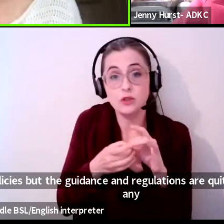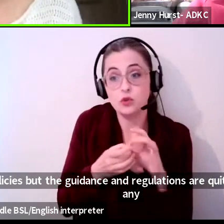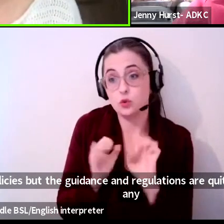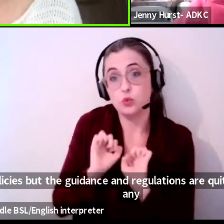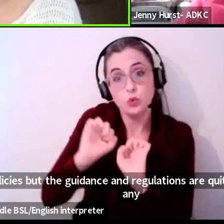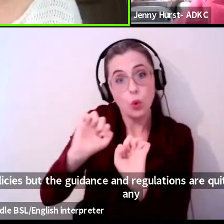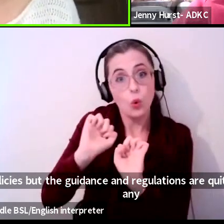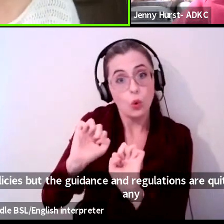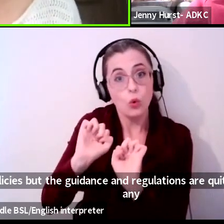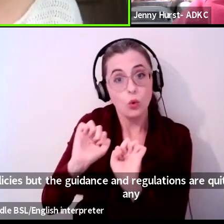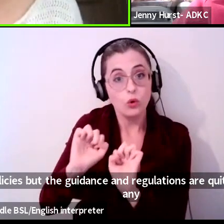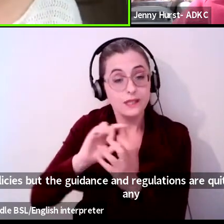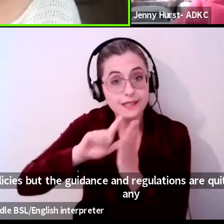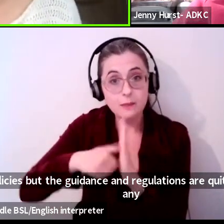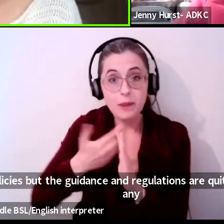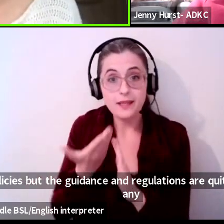your